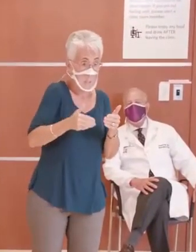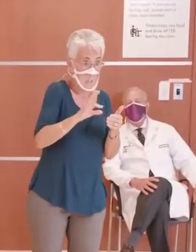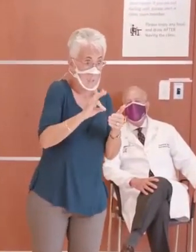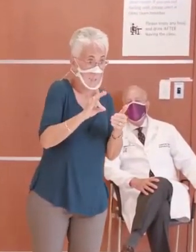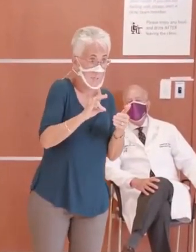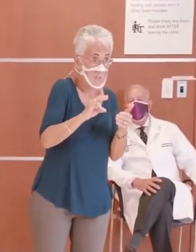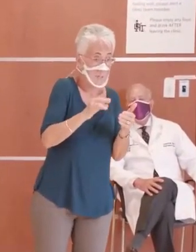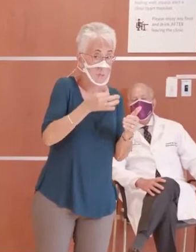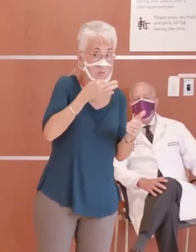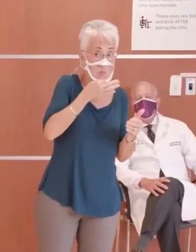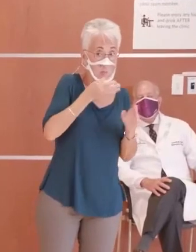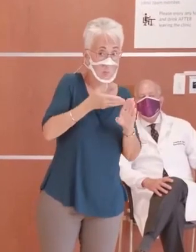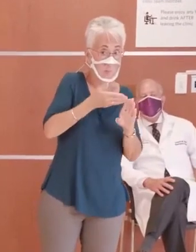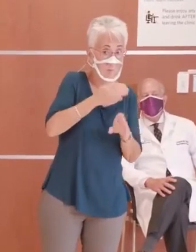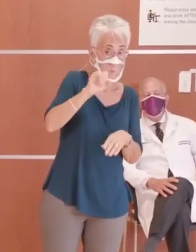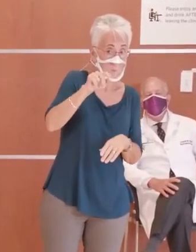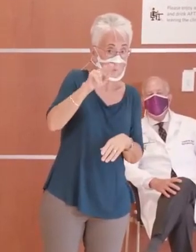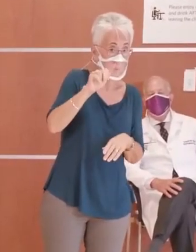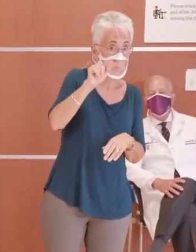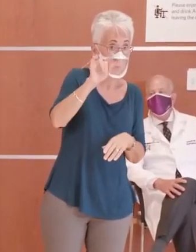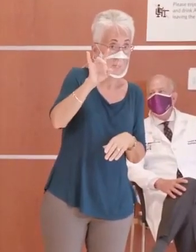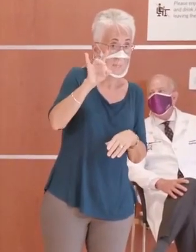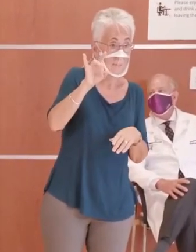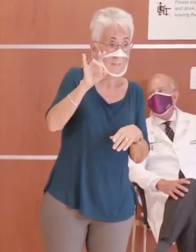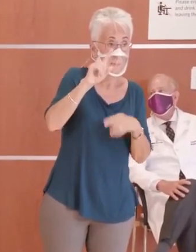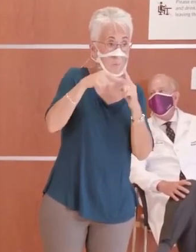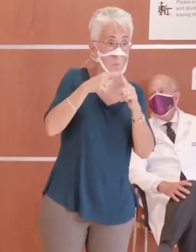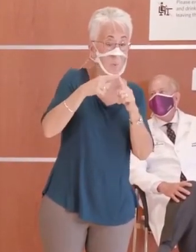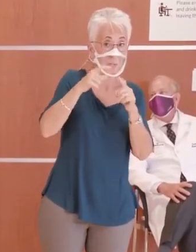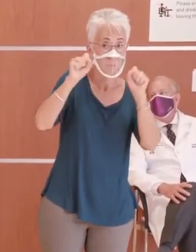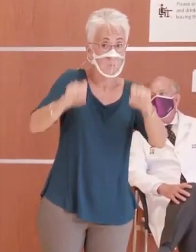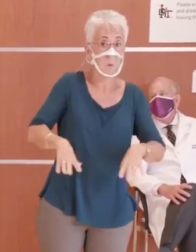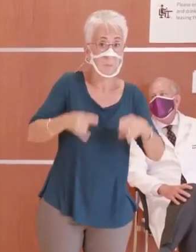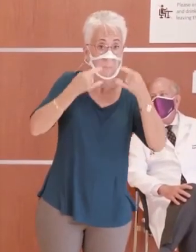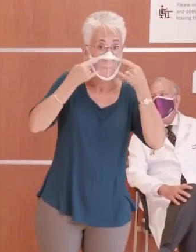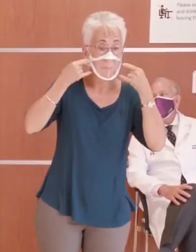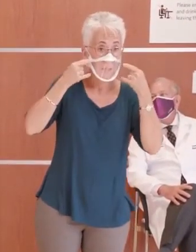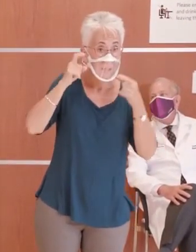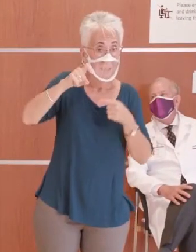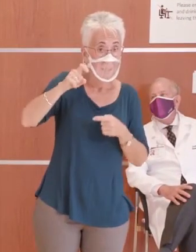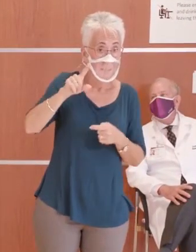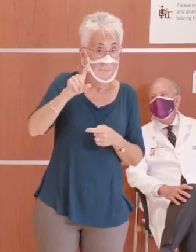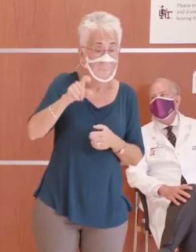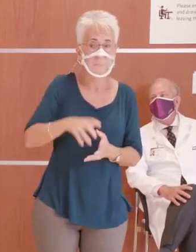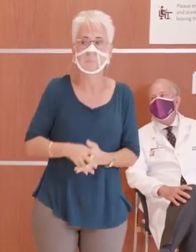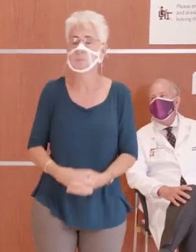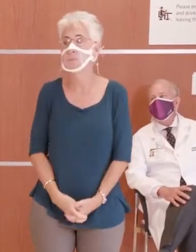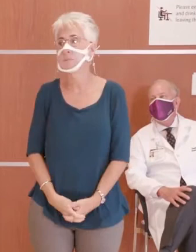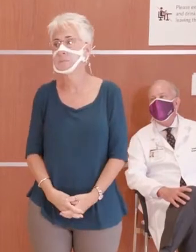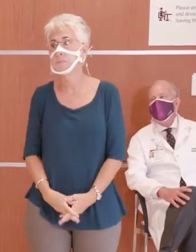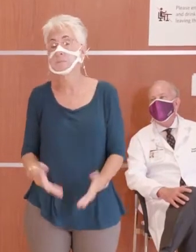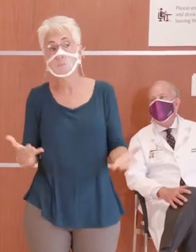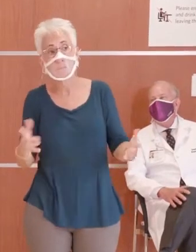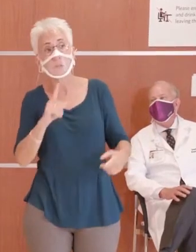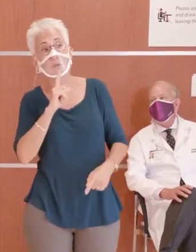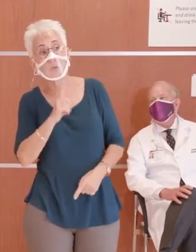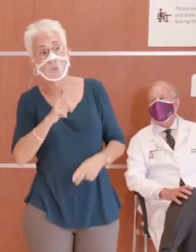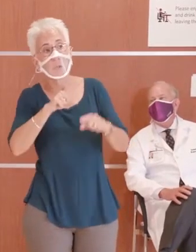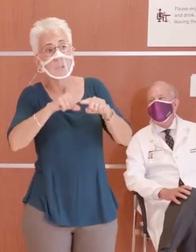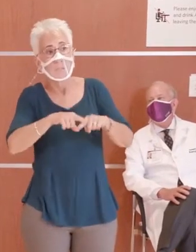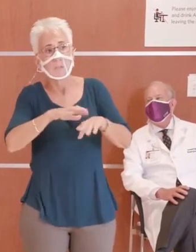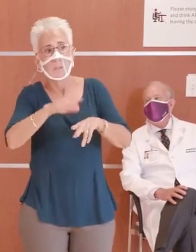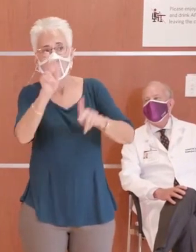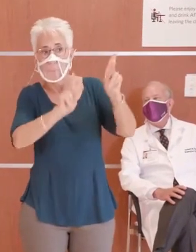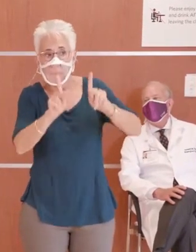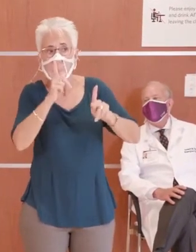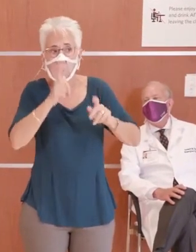be hit prior to the June 28th date of the mask mandate being lifted? Sure. Well, that all depends on the Pennsylvanians